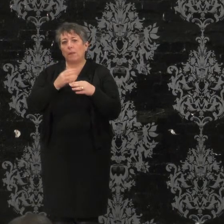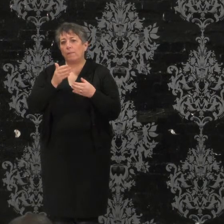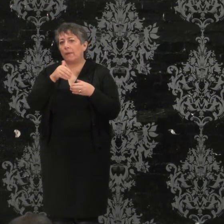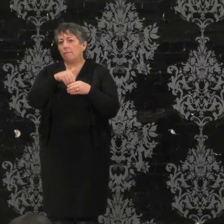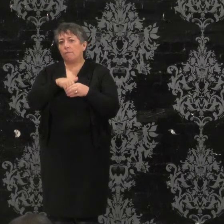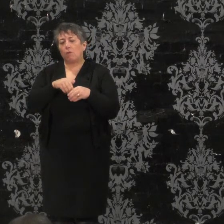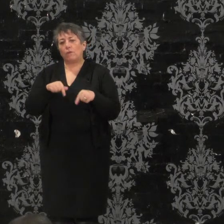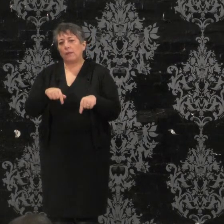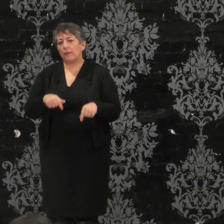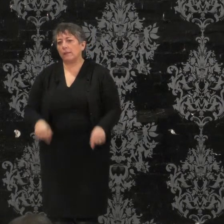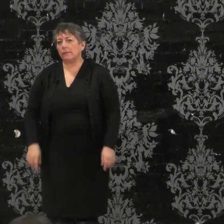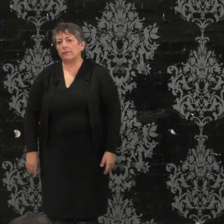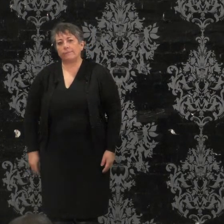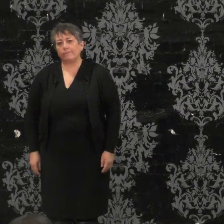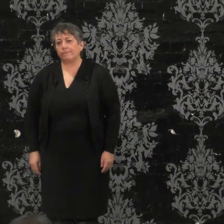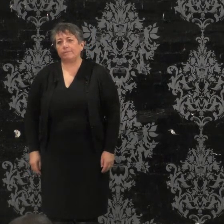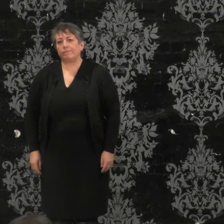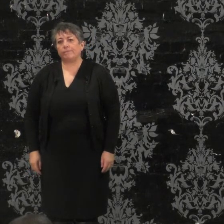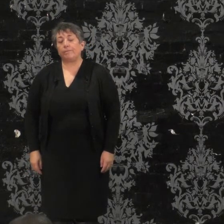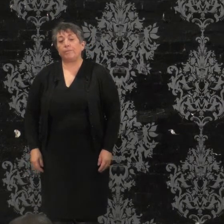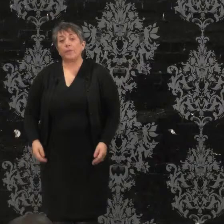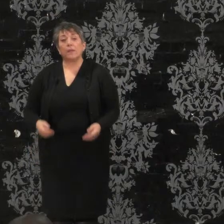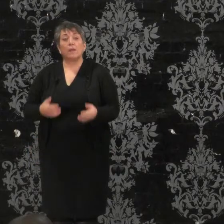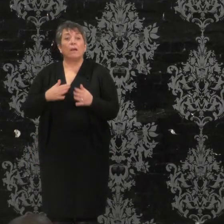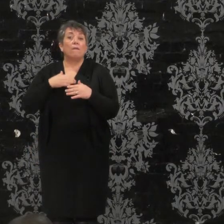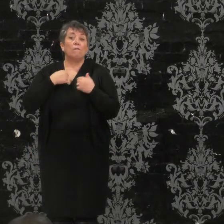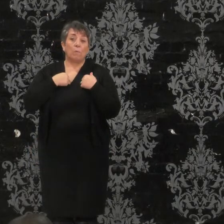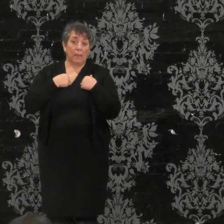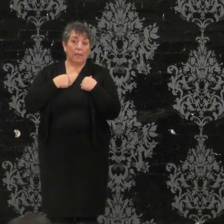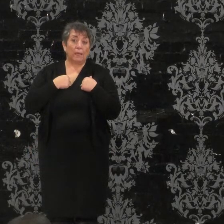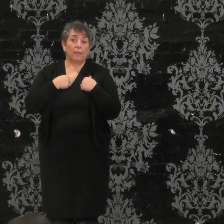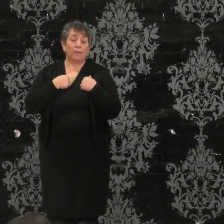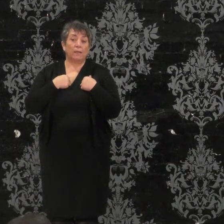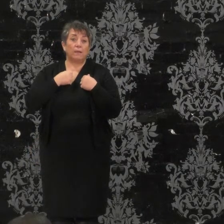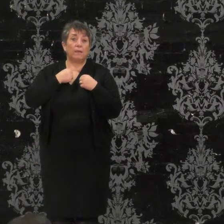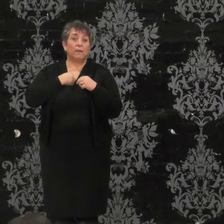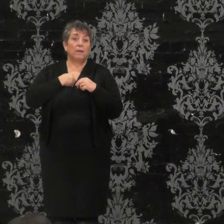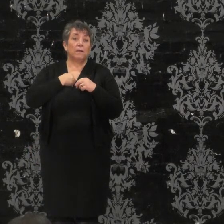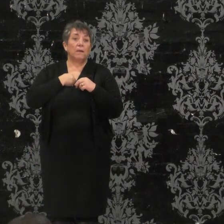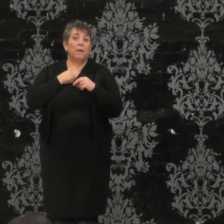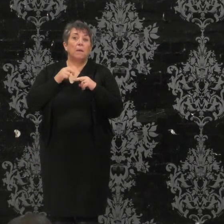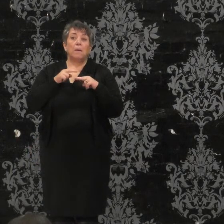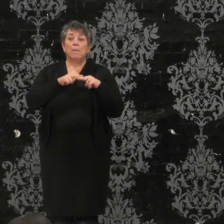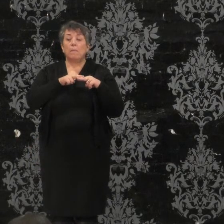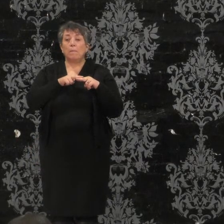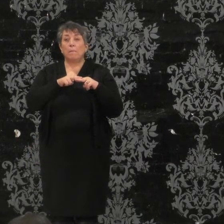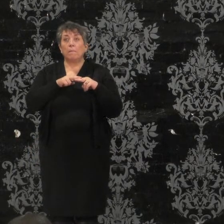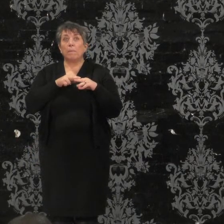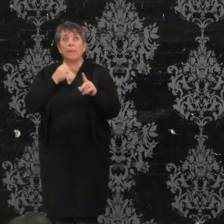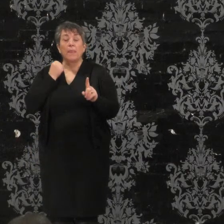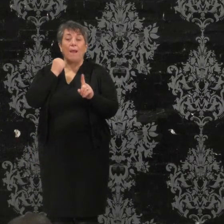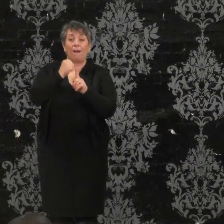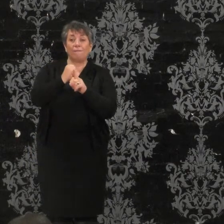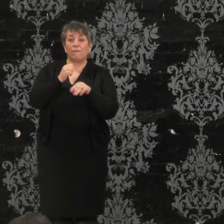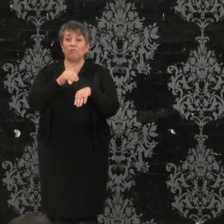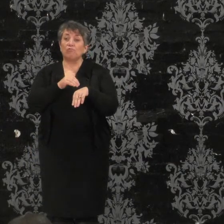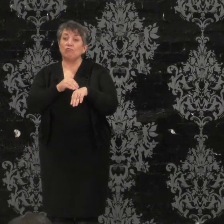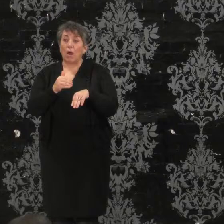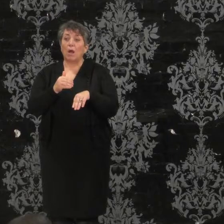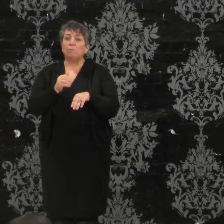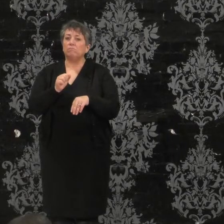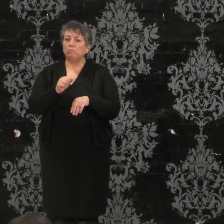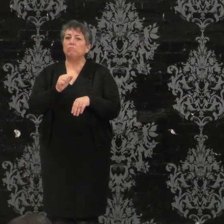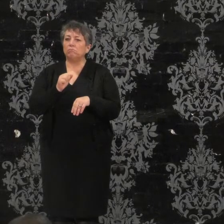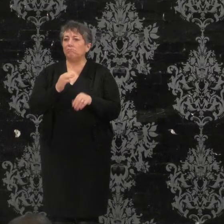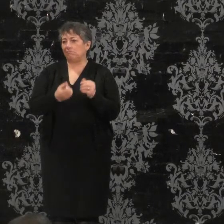doorstep. To me, knife crime did happen, but it was never gonna come near me because